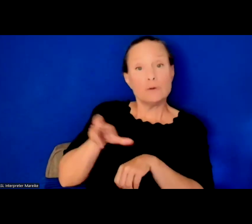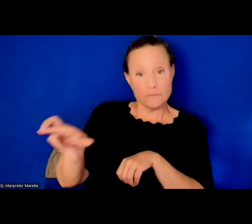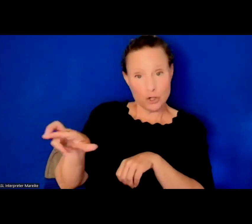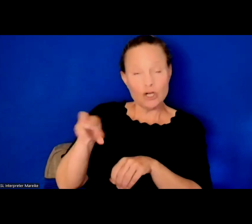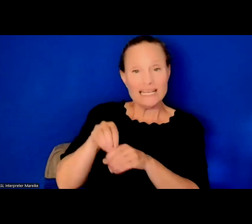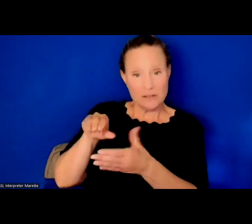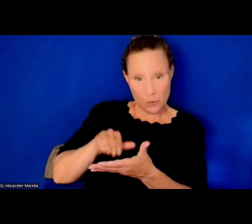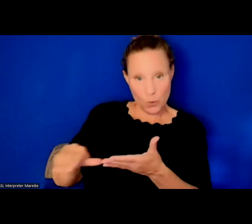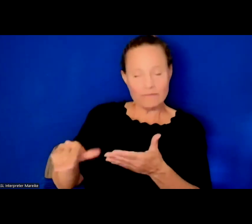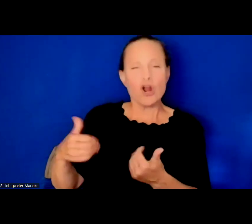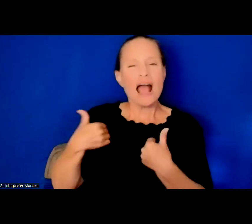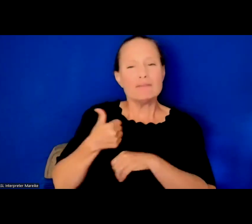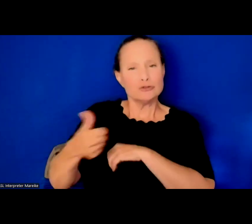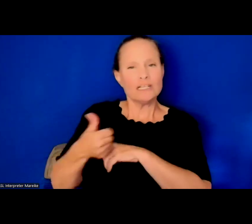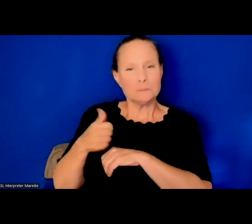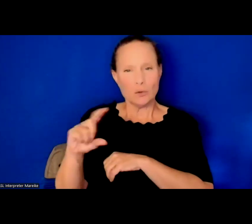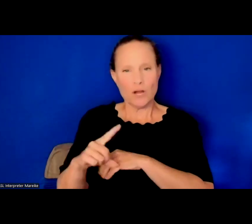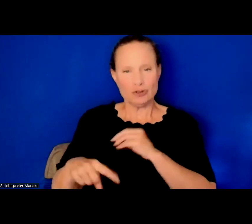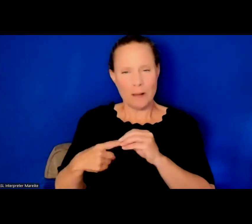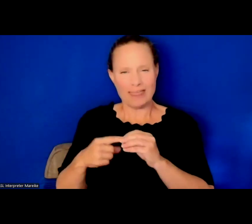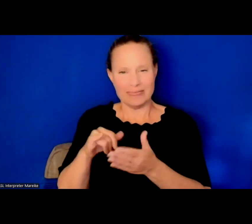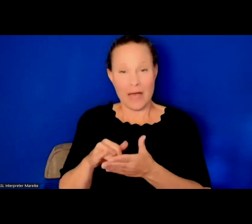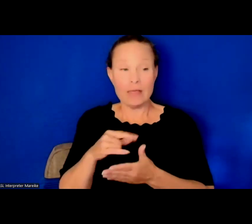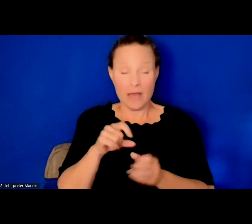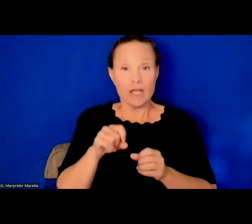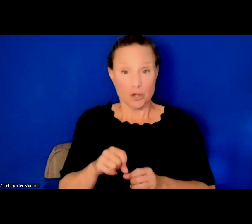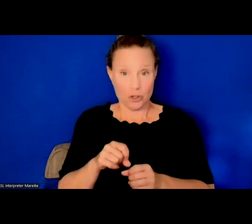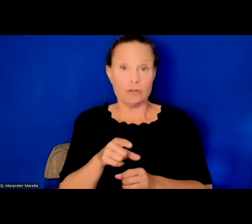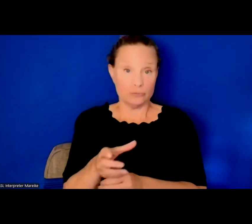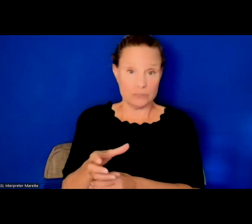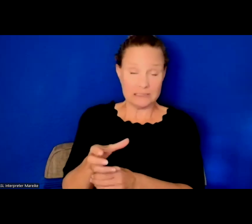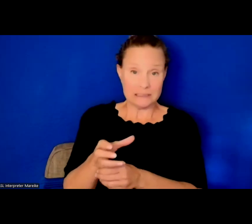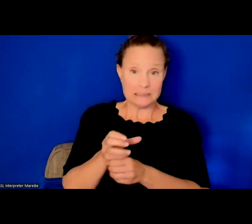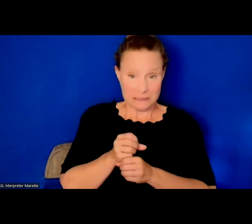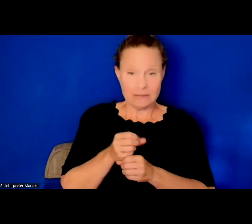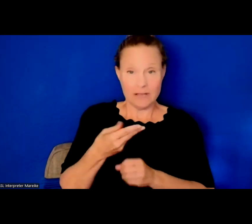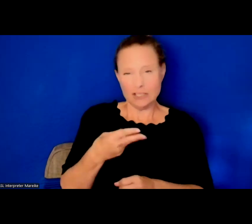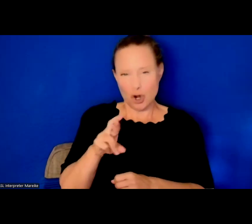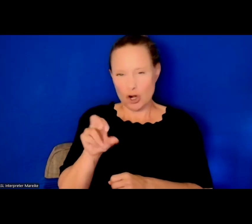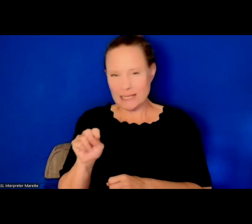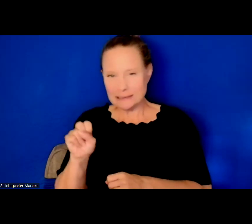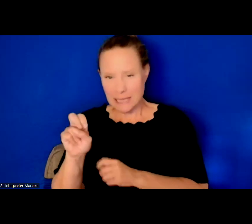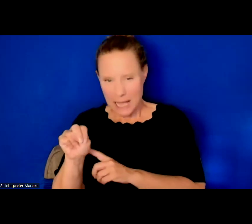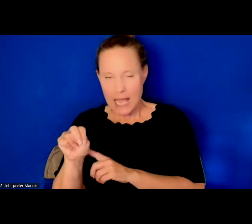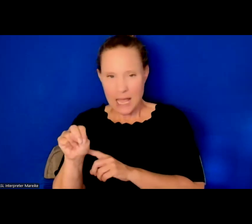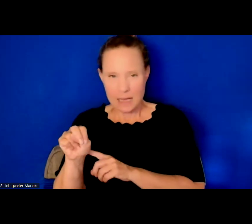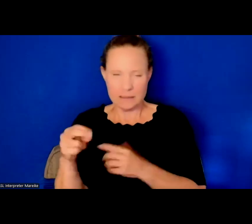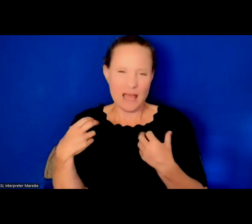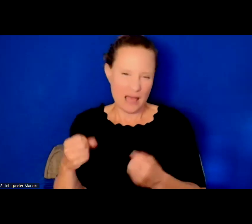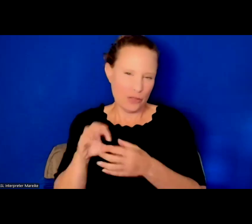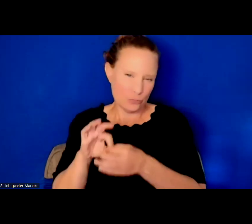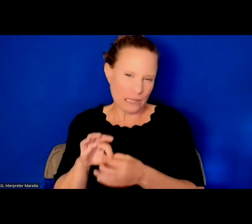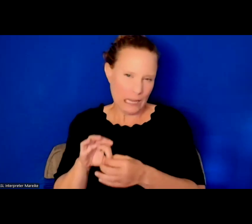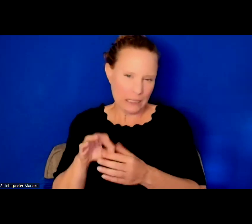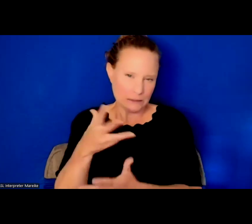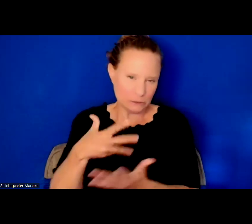transportation question, and they could receive the HRSN, health related social need